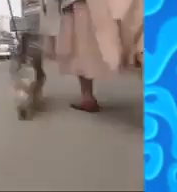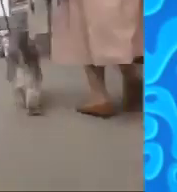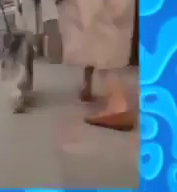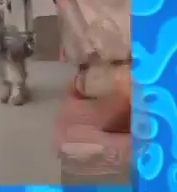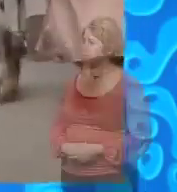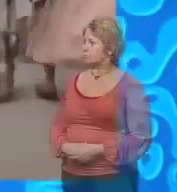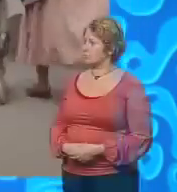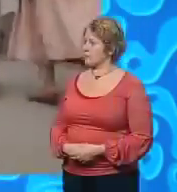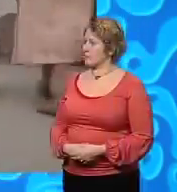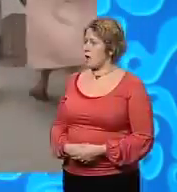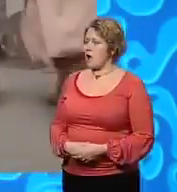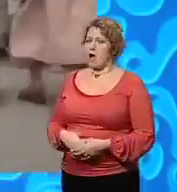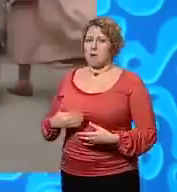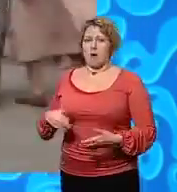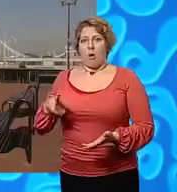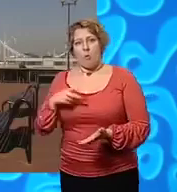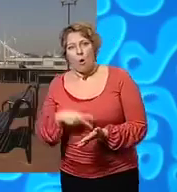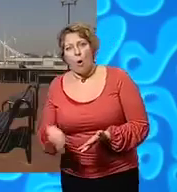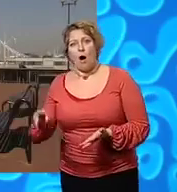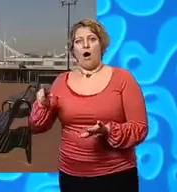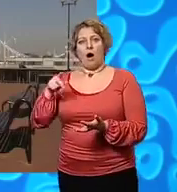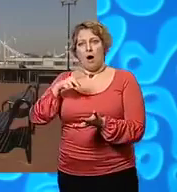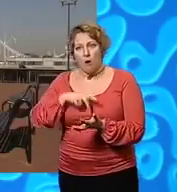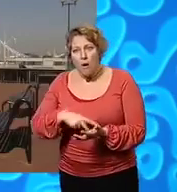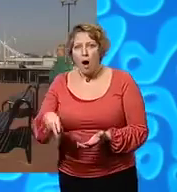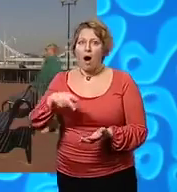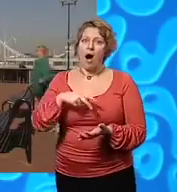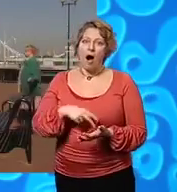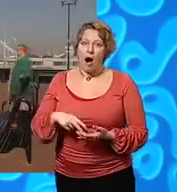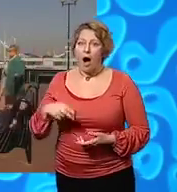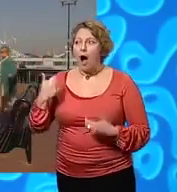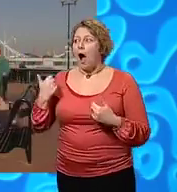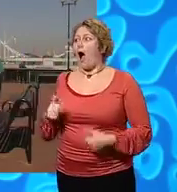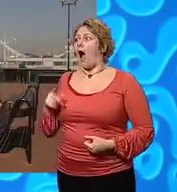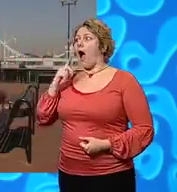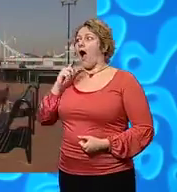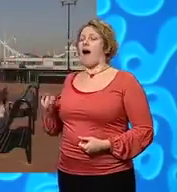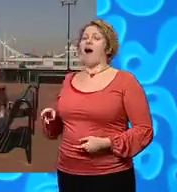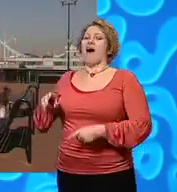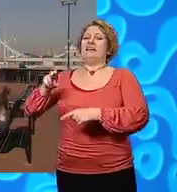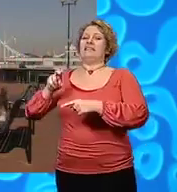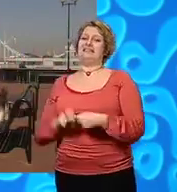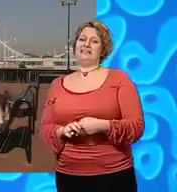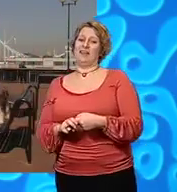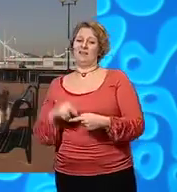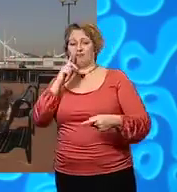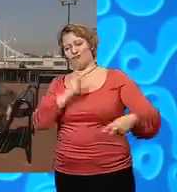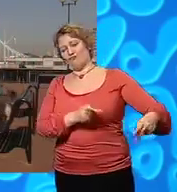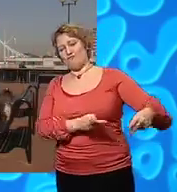Walked and walked, and then we found a place by the river where we could sit down.